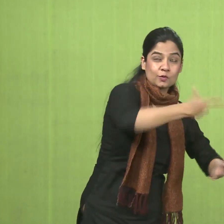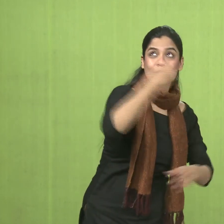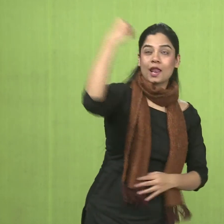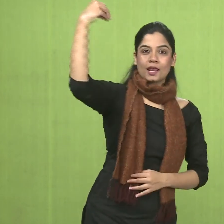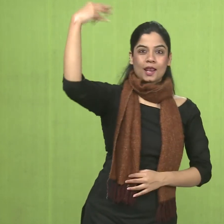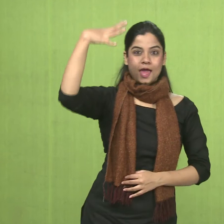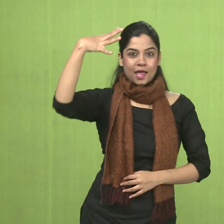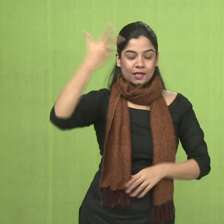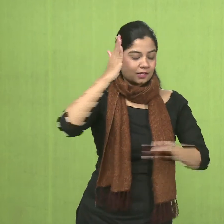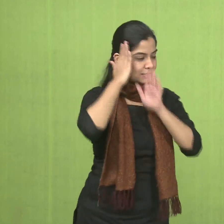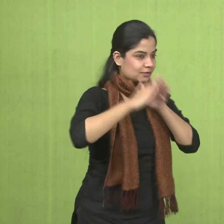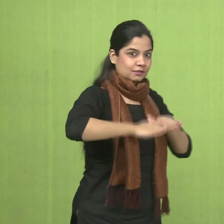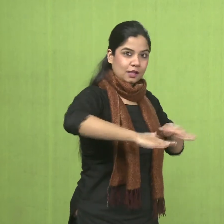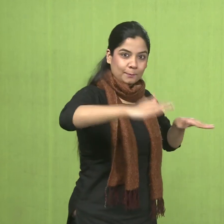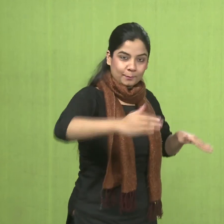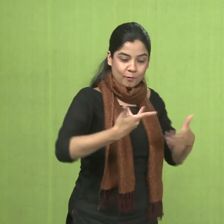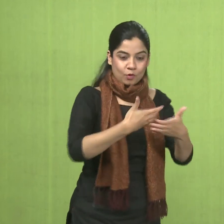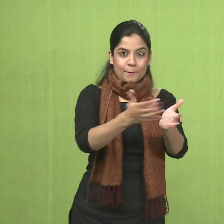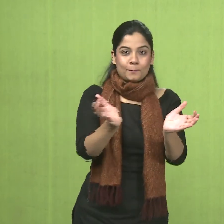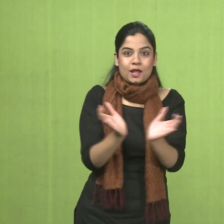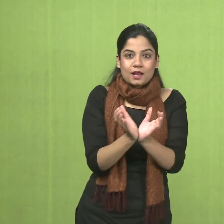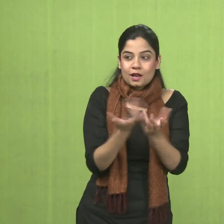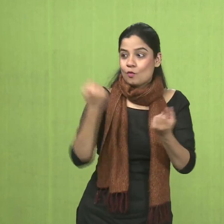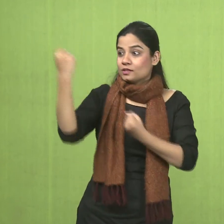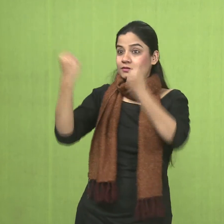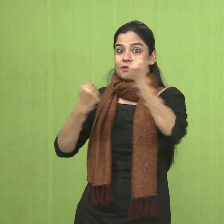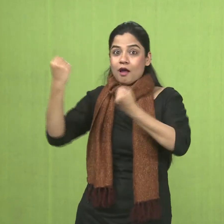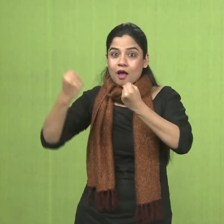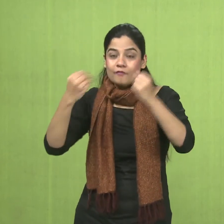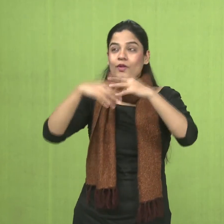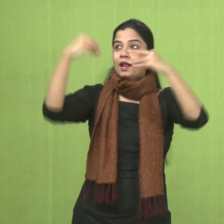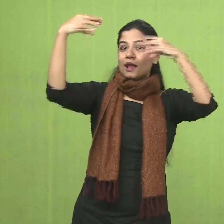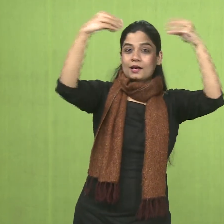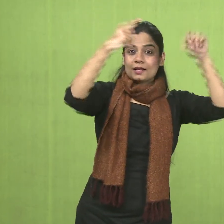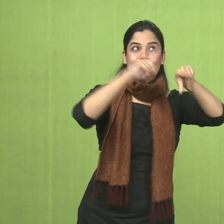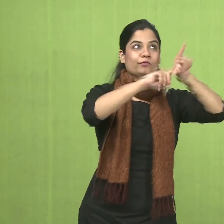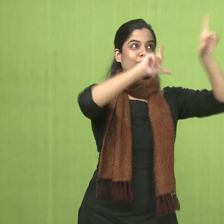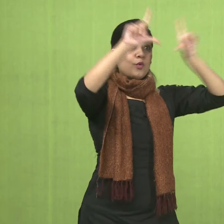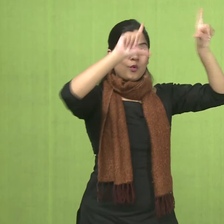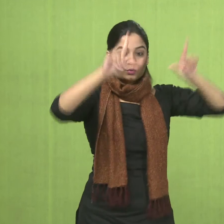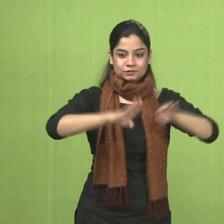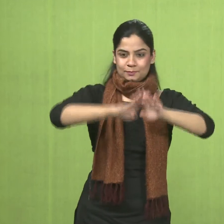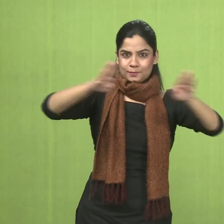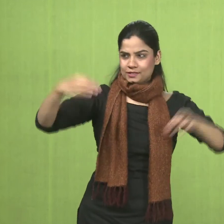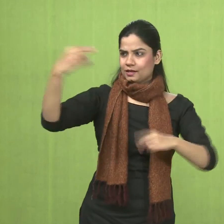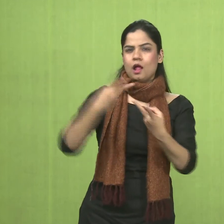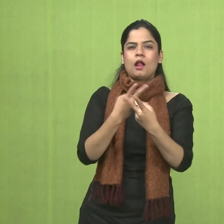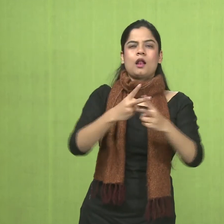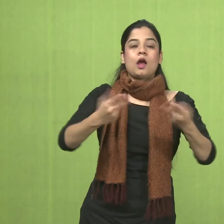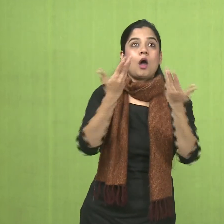machine, electricity, different things that are needed in the house, car, wall hangings, all these things